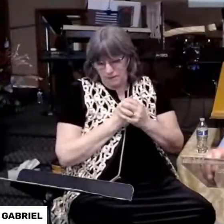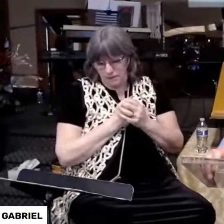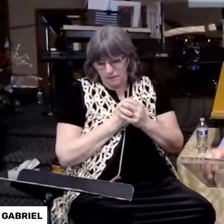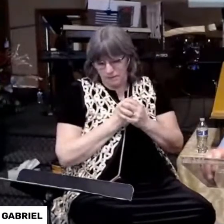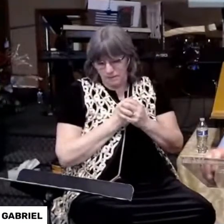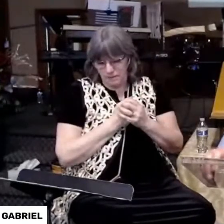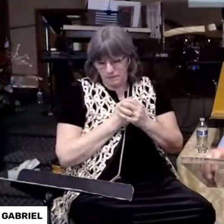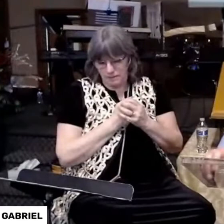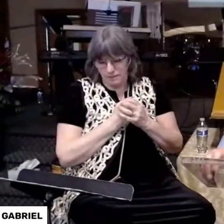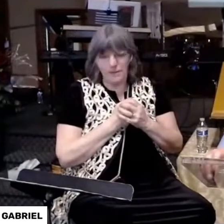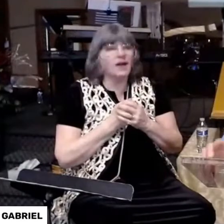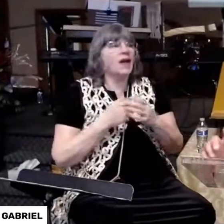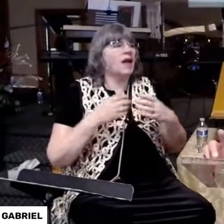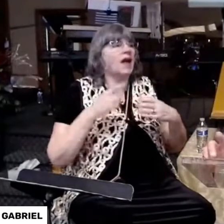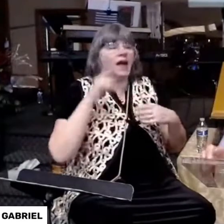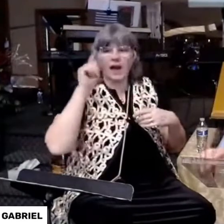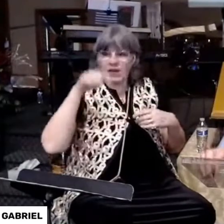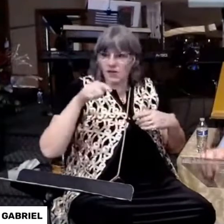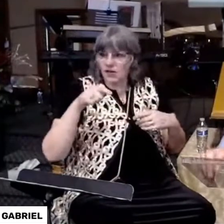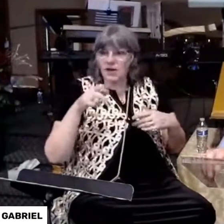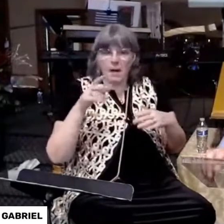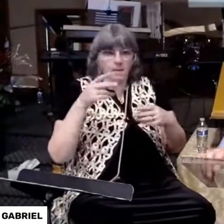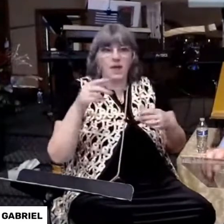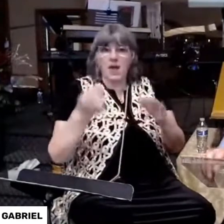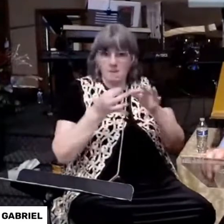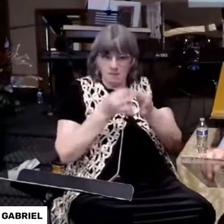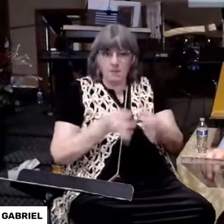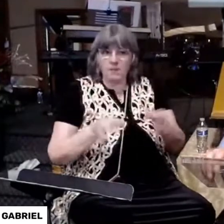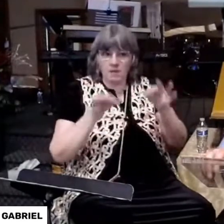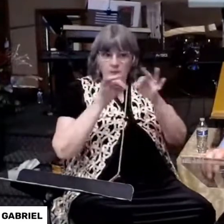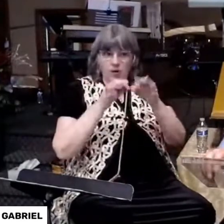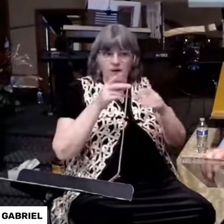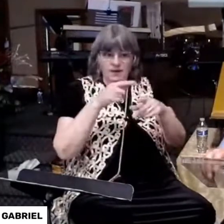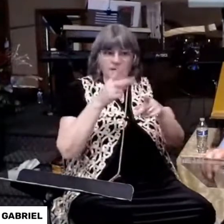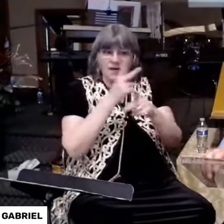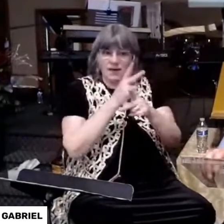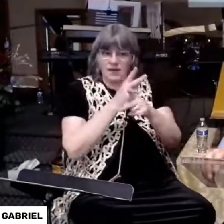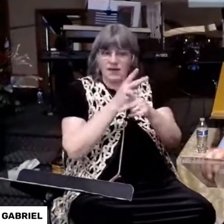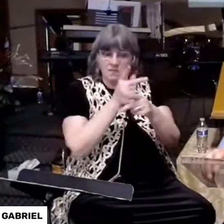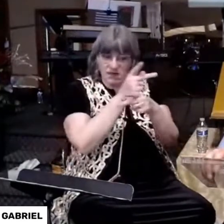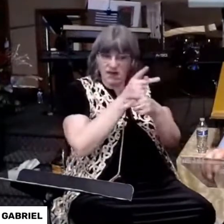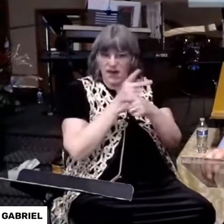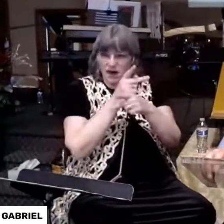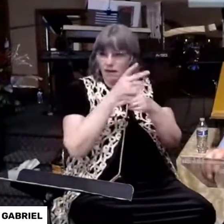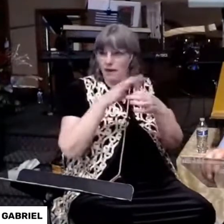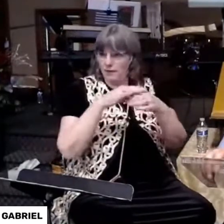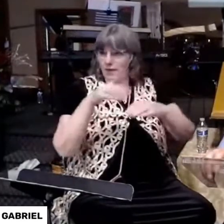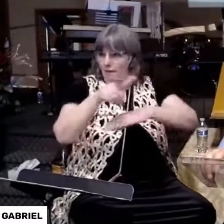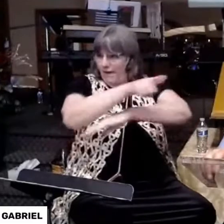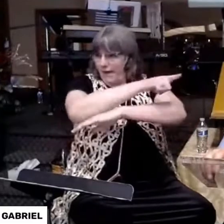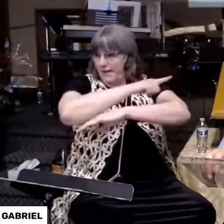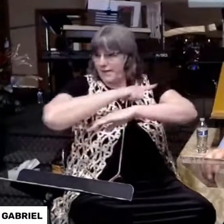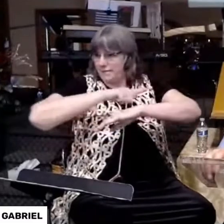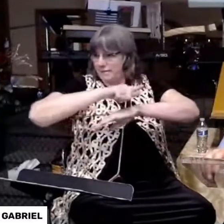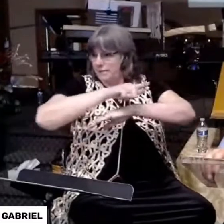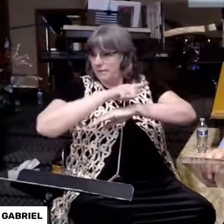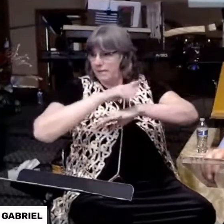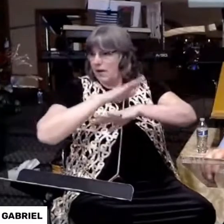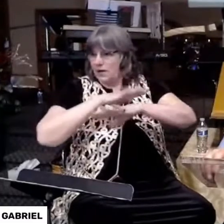Also the care of the land itself through the laws of Shemitah and Jubilee.